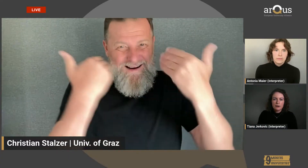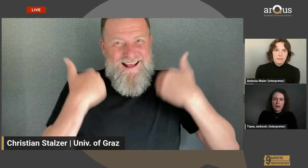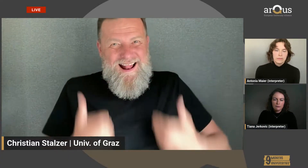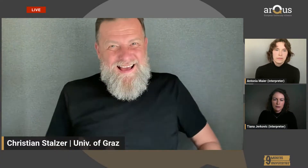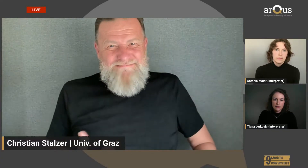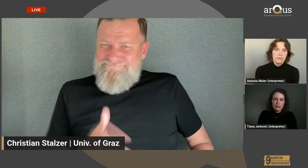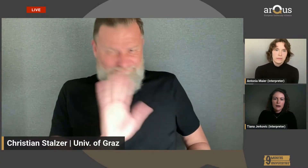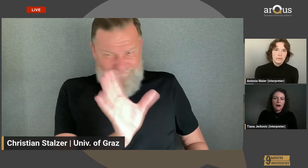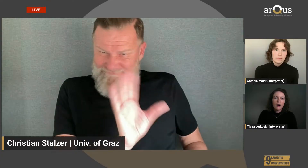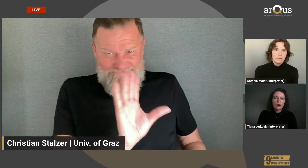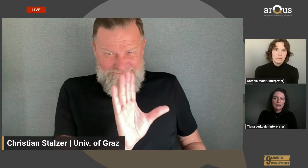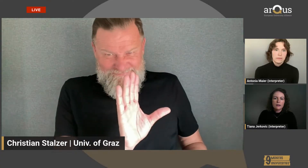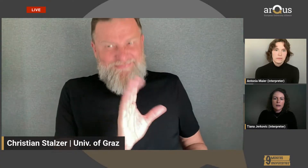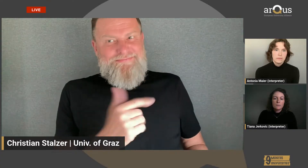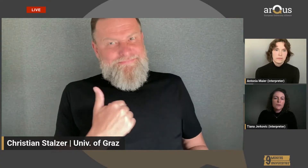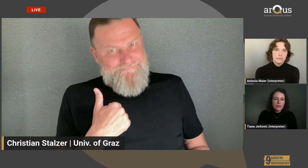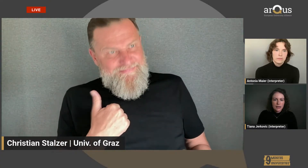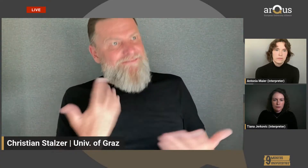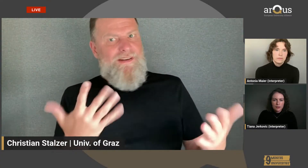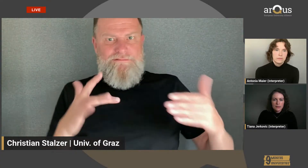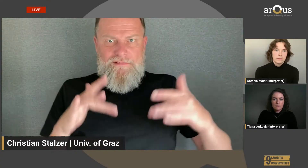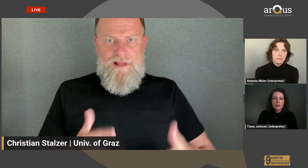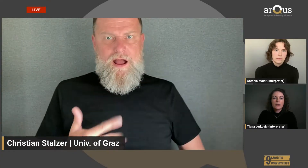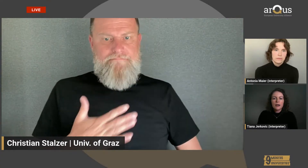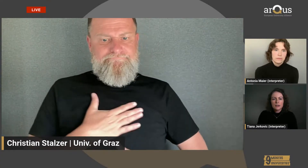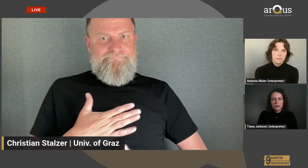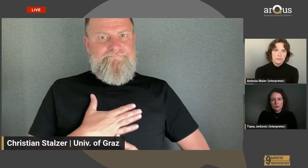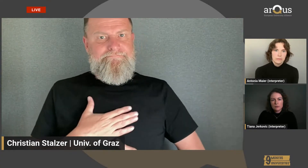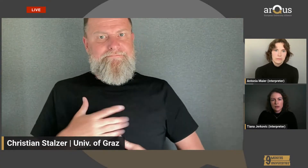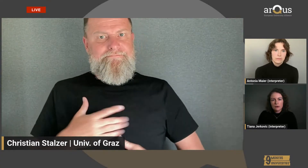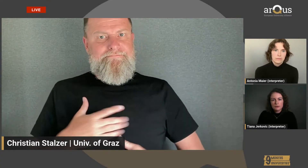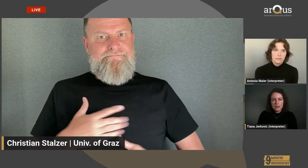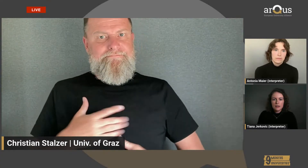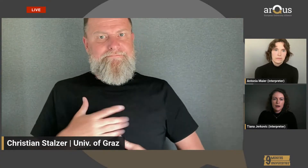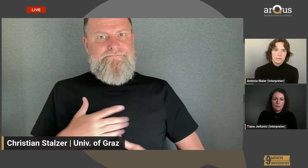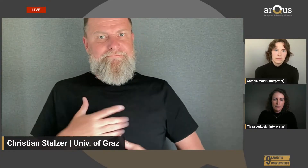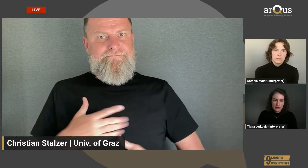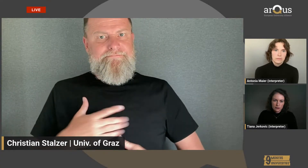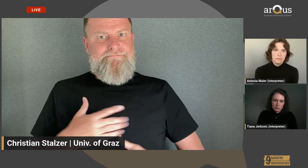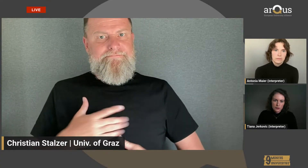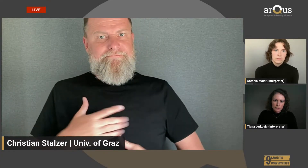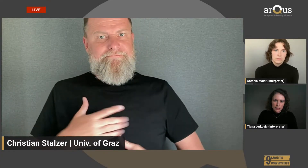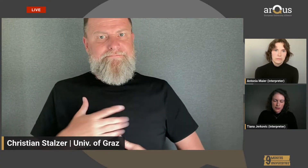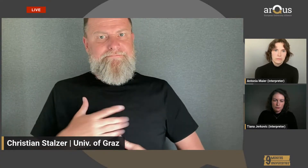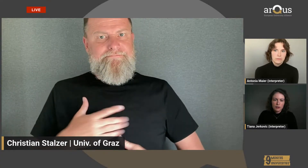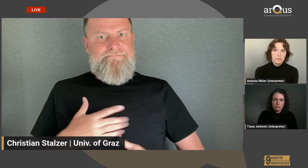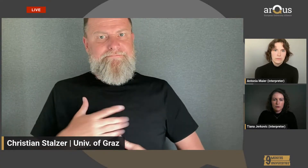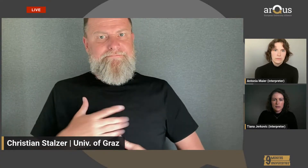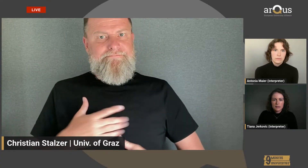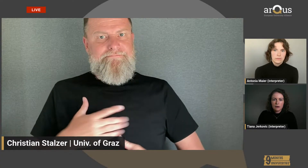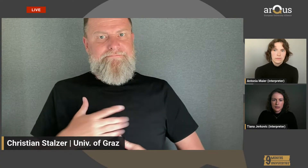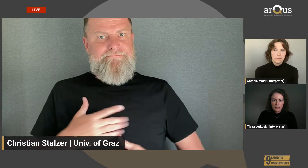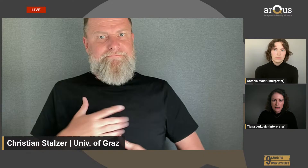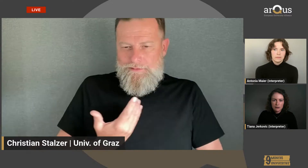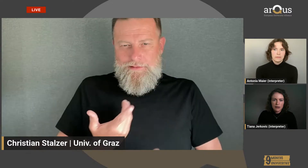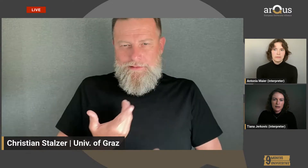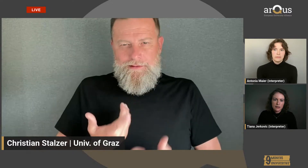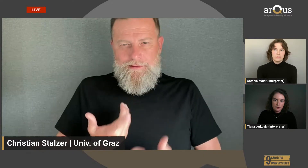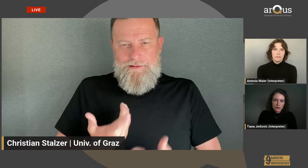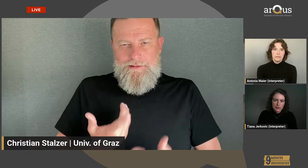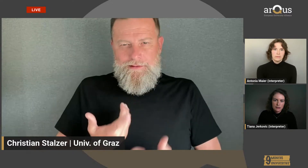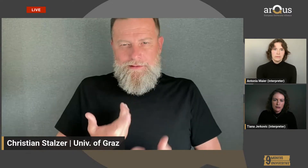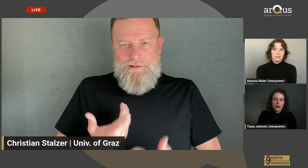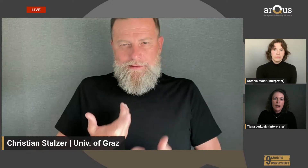focuses very heavily on the deafness, but not in terms of the medical perspective, not focusing on the ear